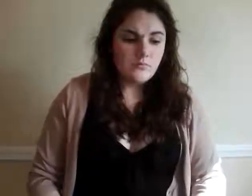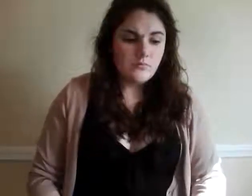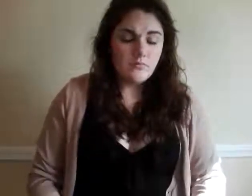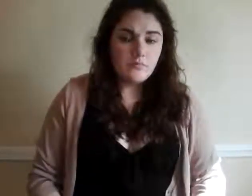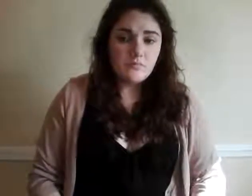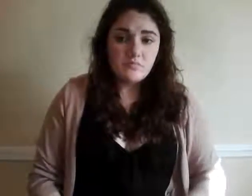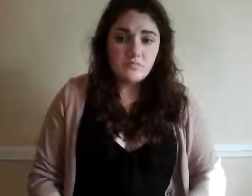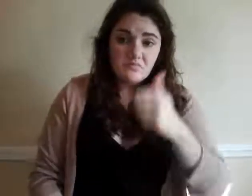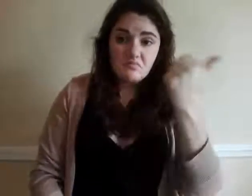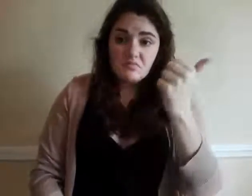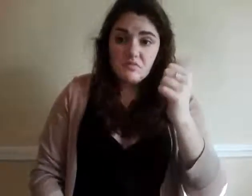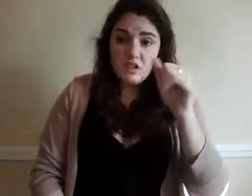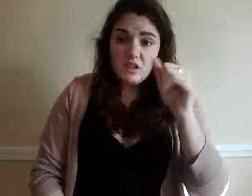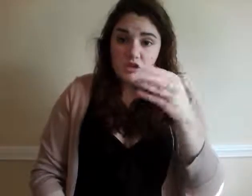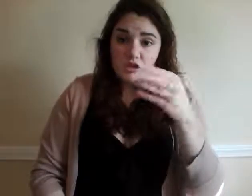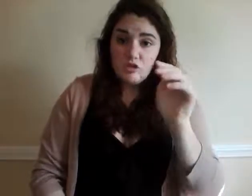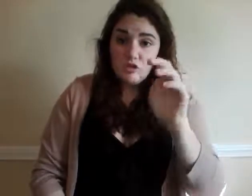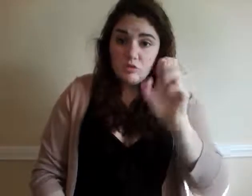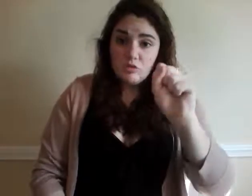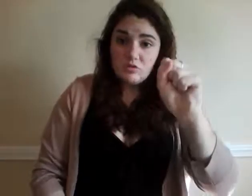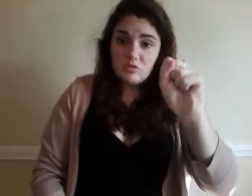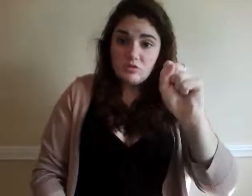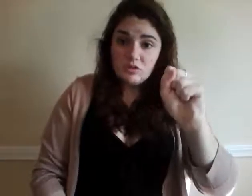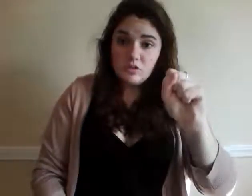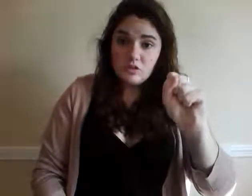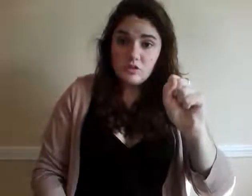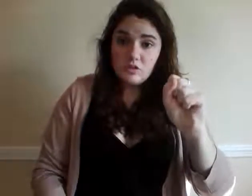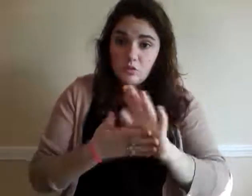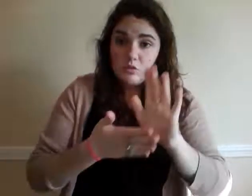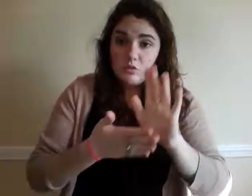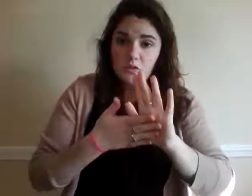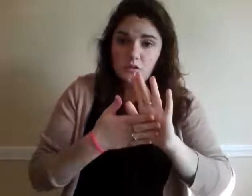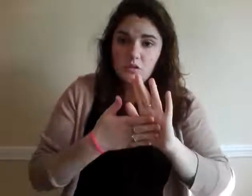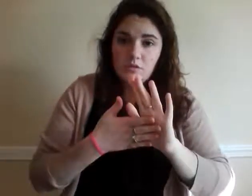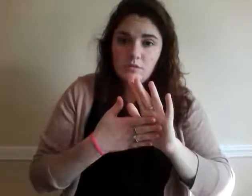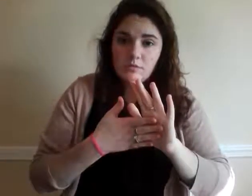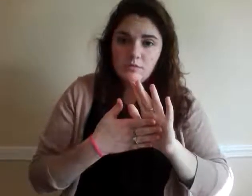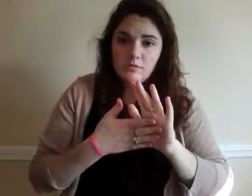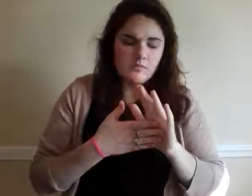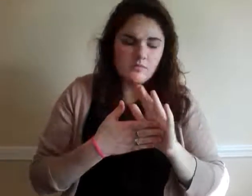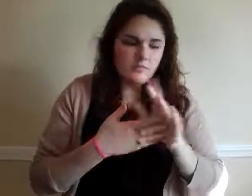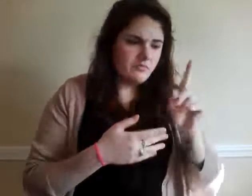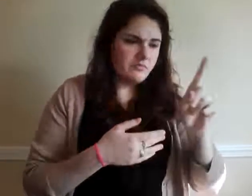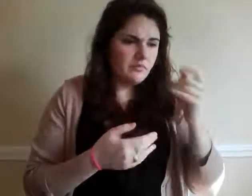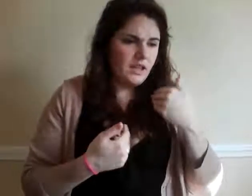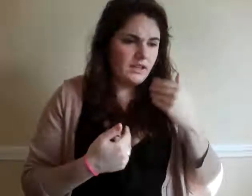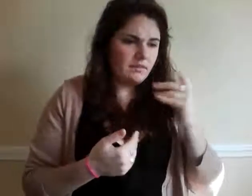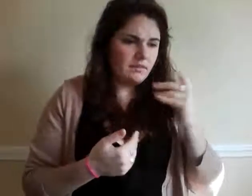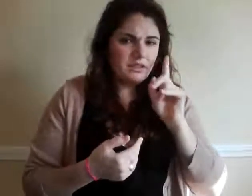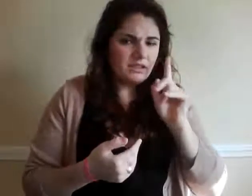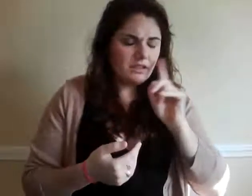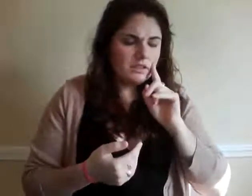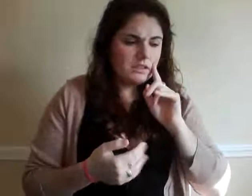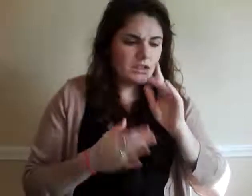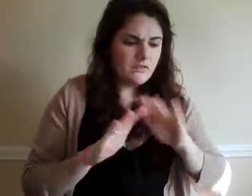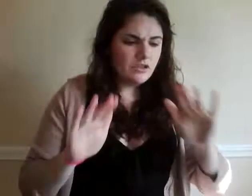School, what's your experience? Have you had deaf children? I have not had a deaf child in the class. I've had a few hard of hearing students,